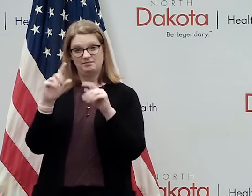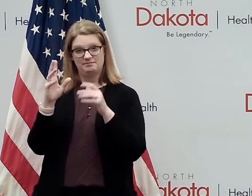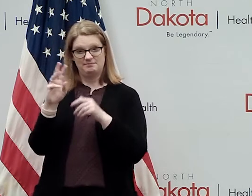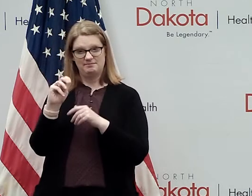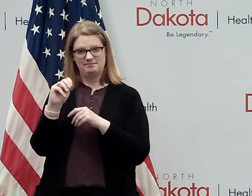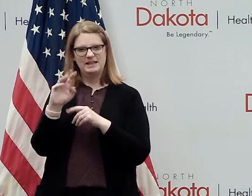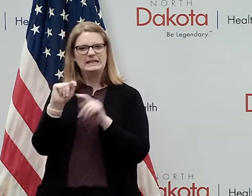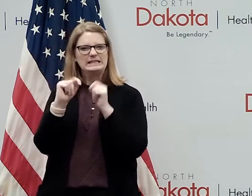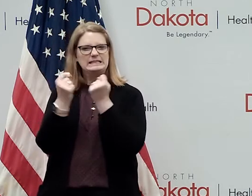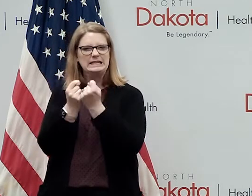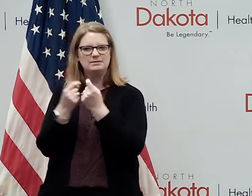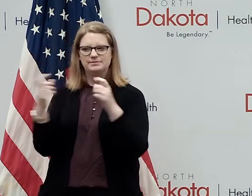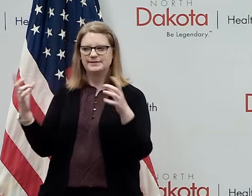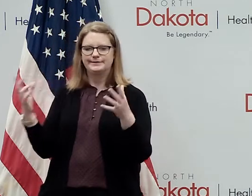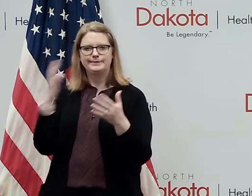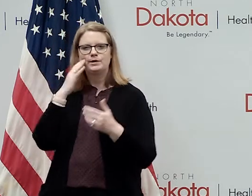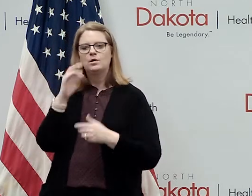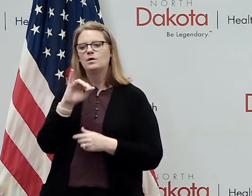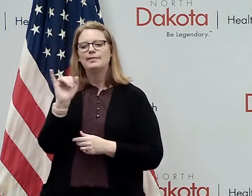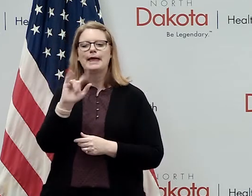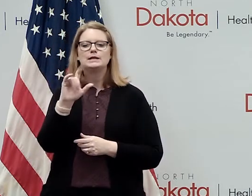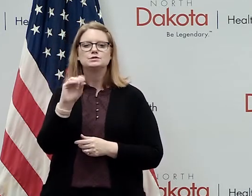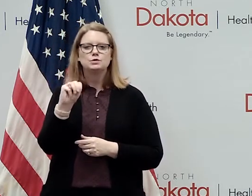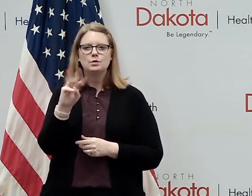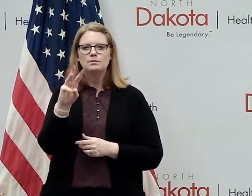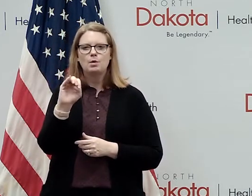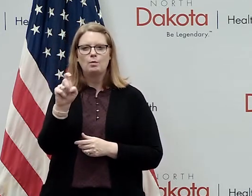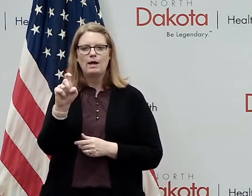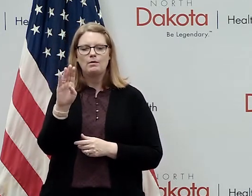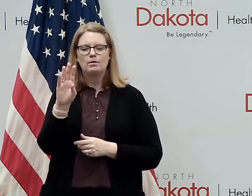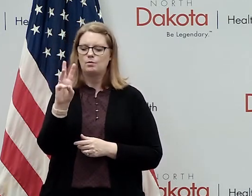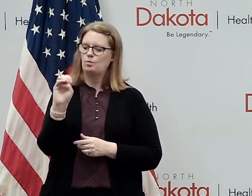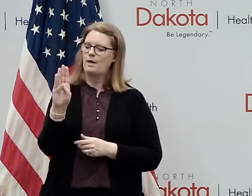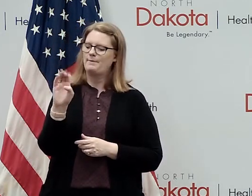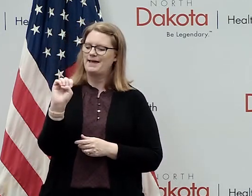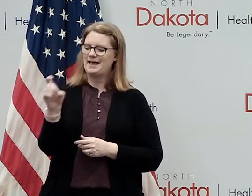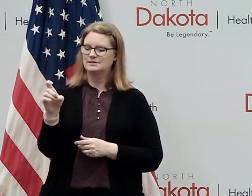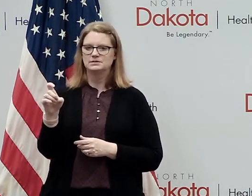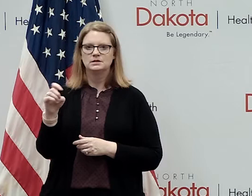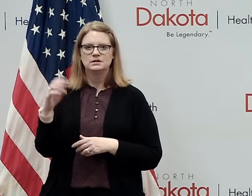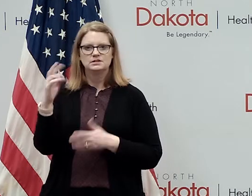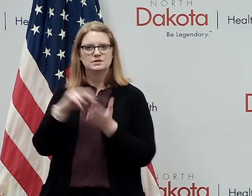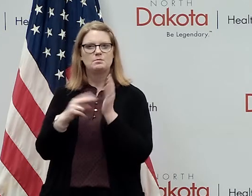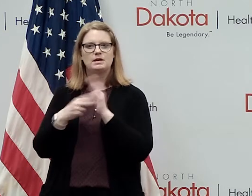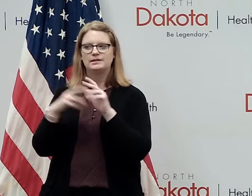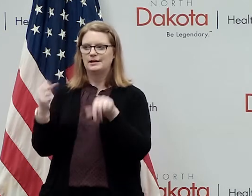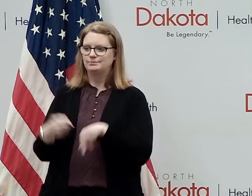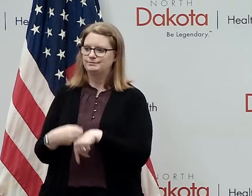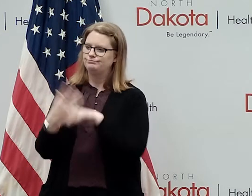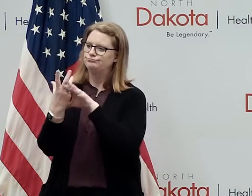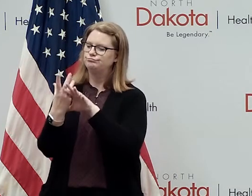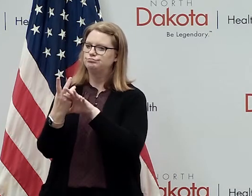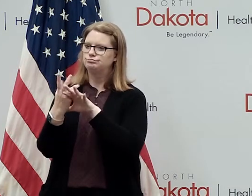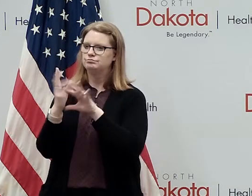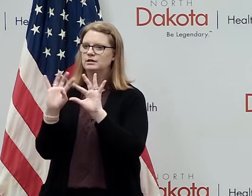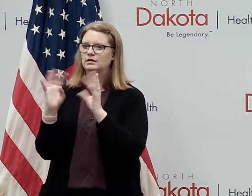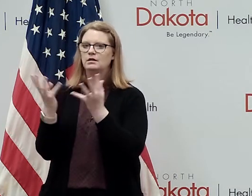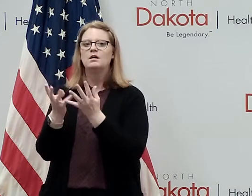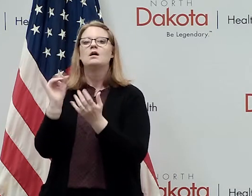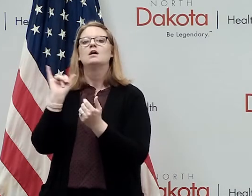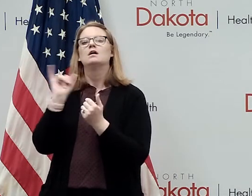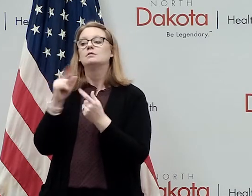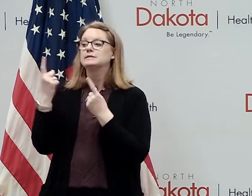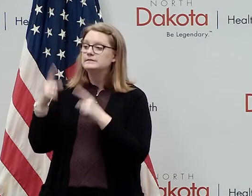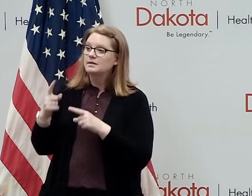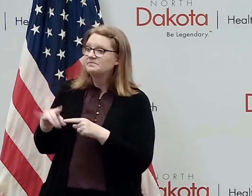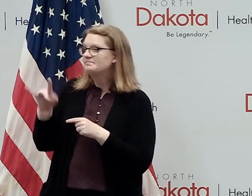Teams. Think of that as like Zoom or WebEx or any of the other tools, but everybody can see each other and sort of finding out about what's